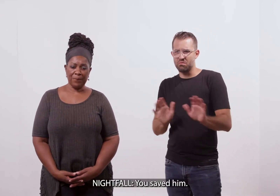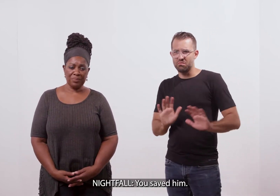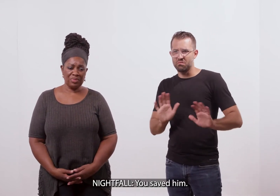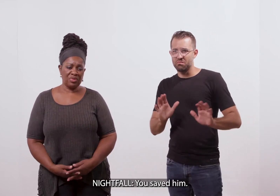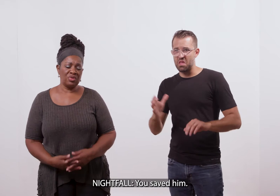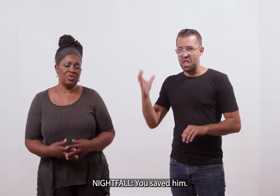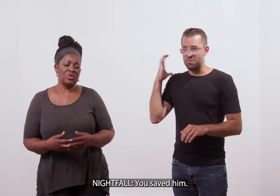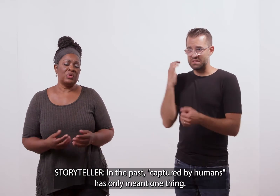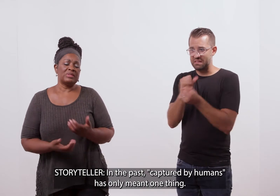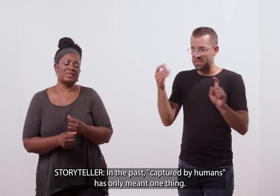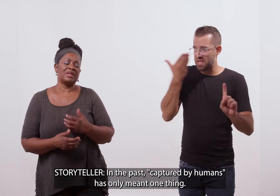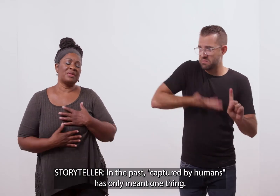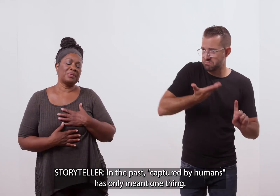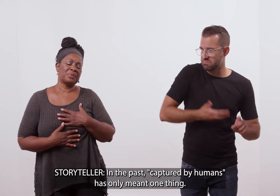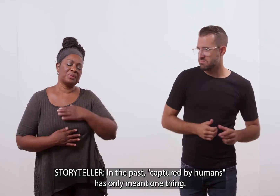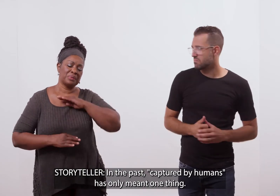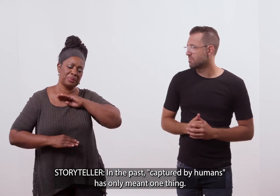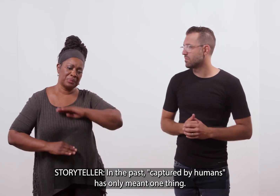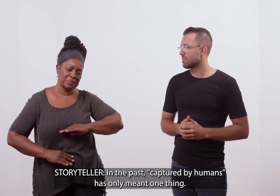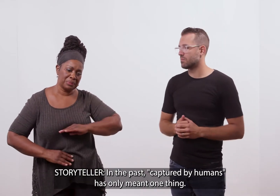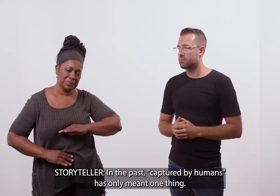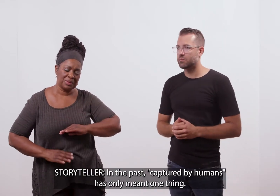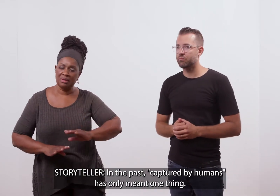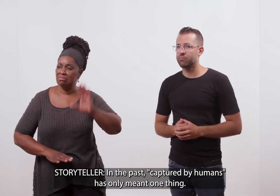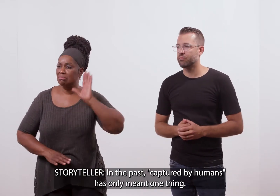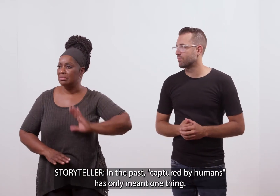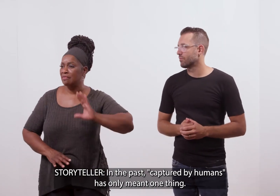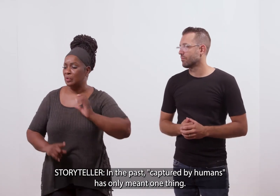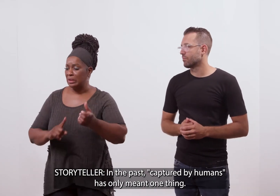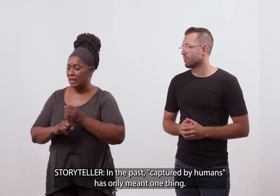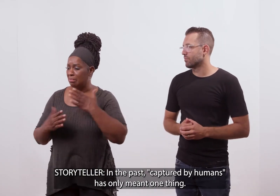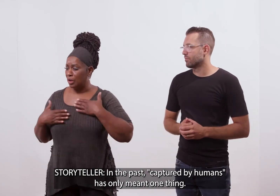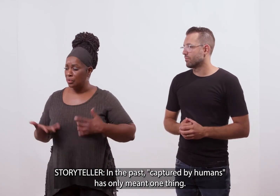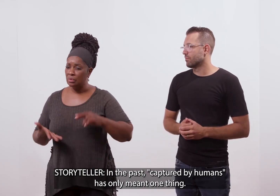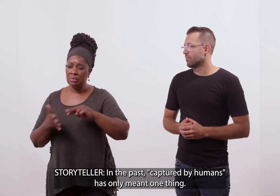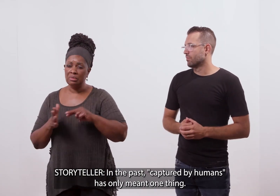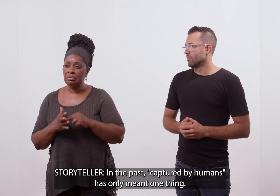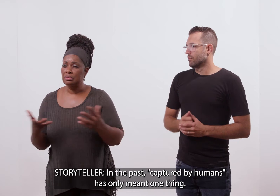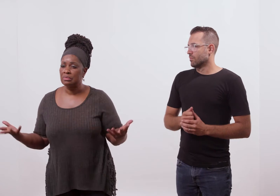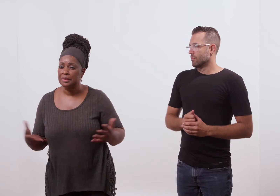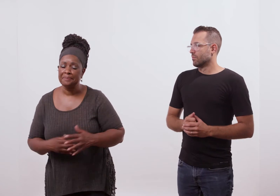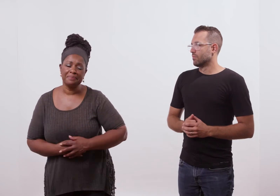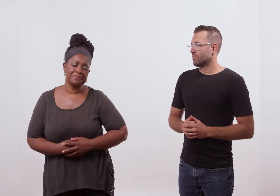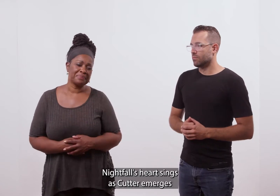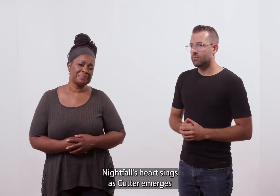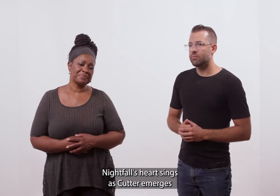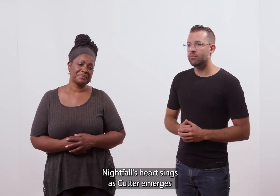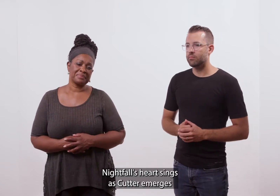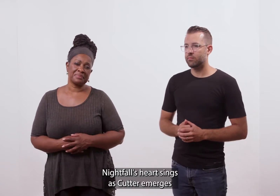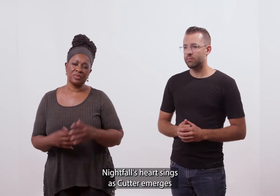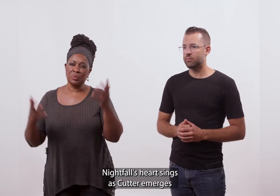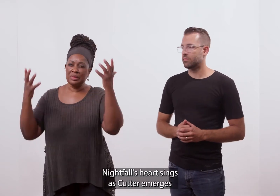saved him? In the past, captured by humans has only meant one thing.